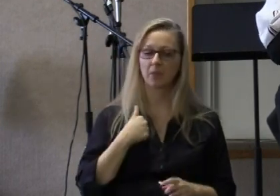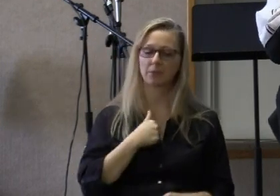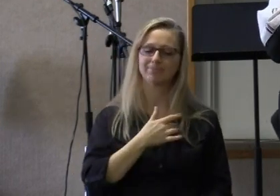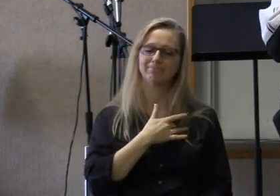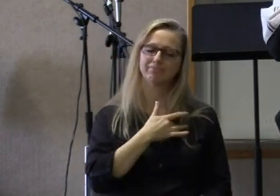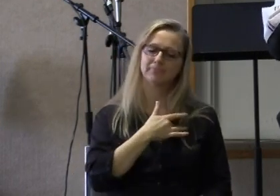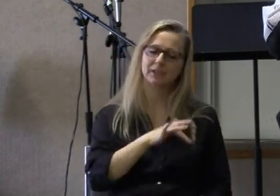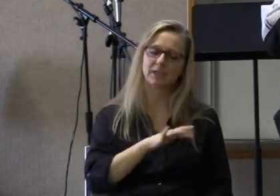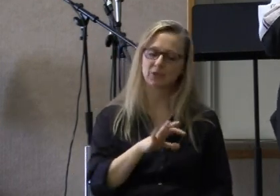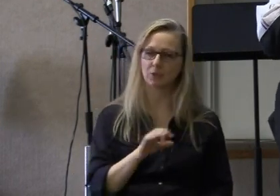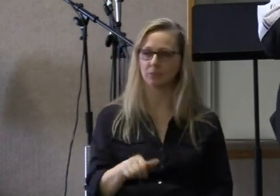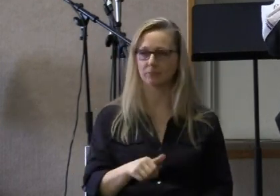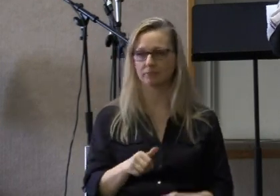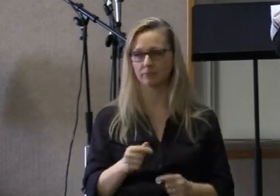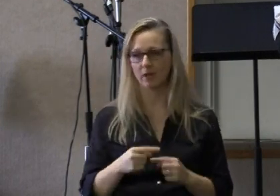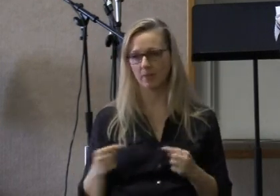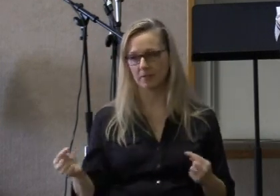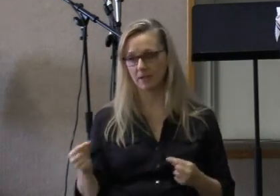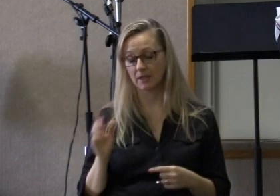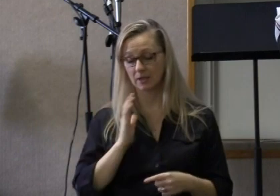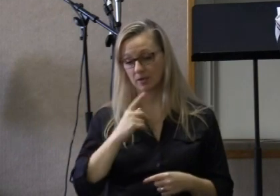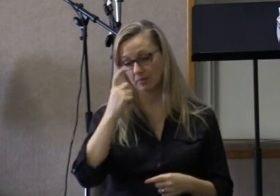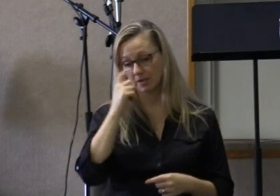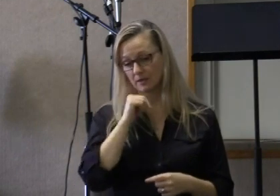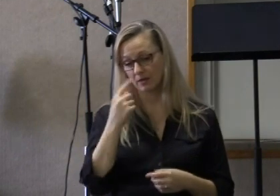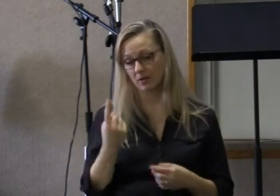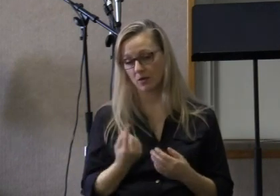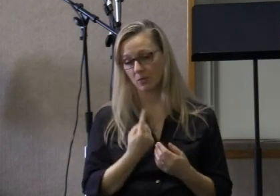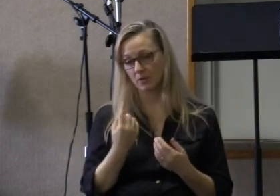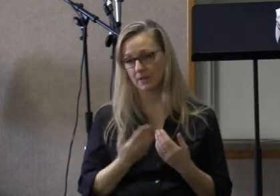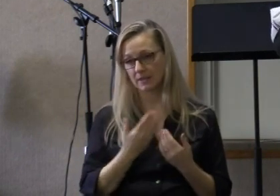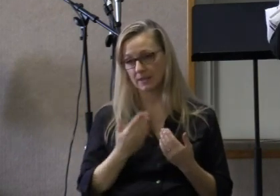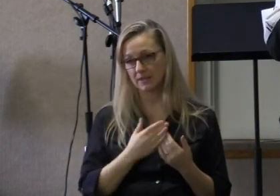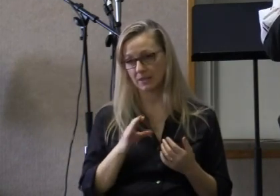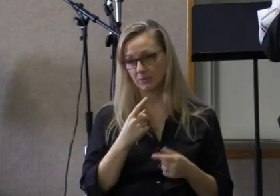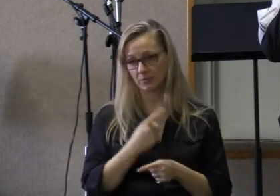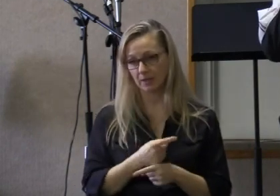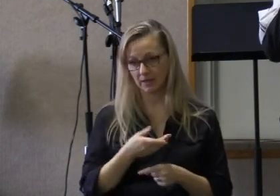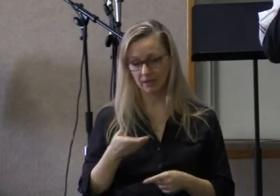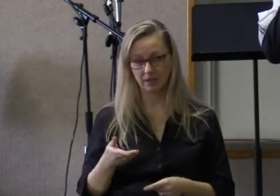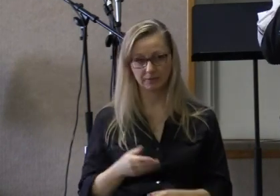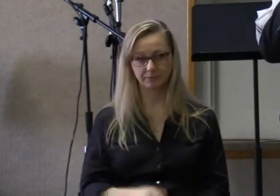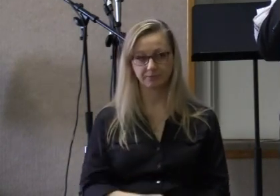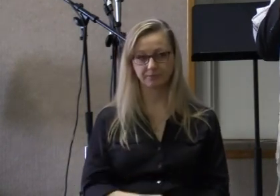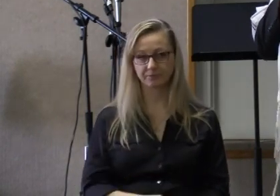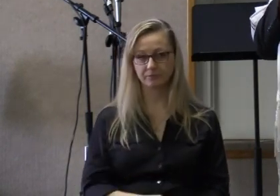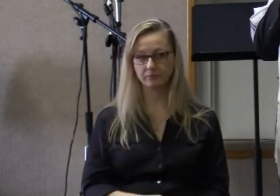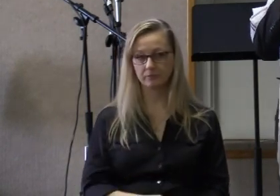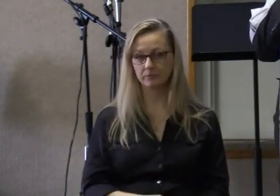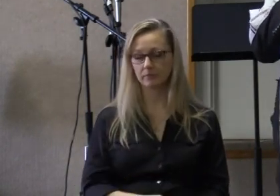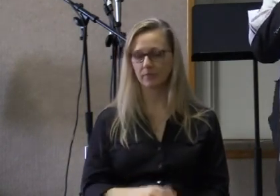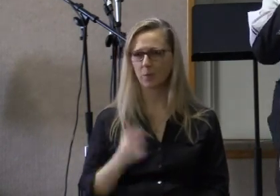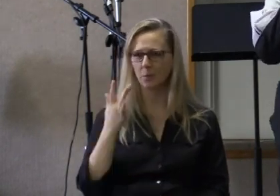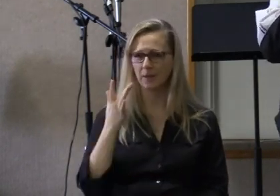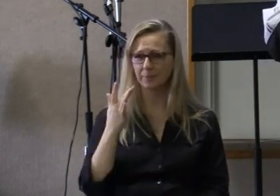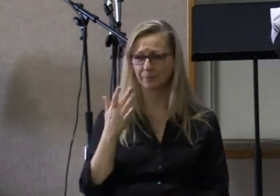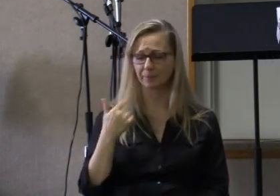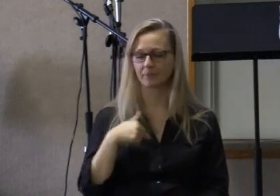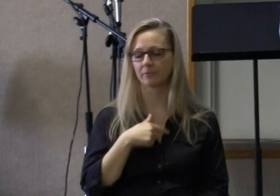to do otherwise. In our mind, it is not always easy to do the right thing because we want to do something